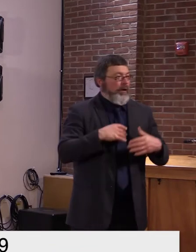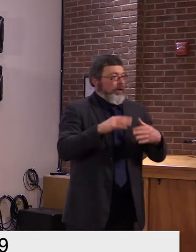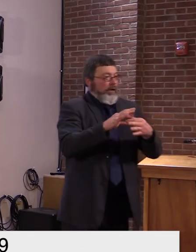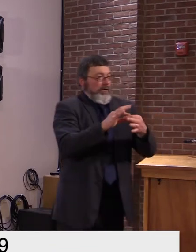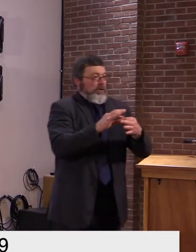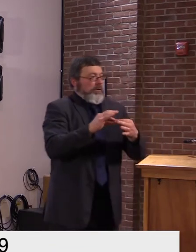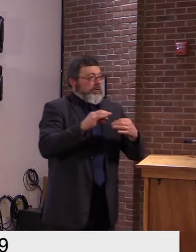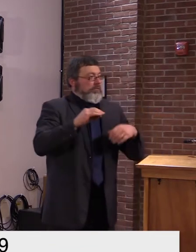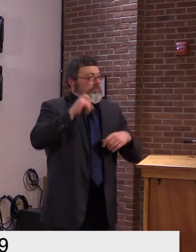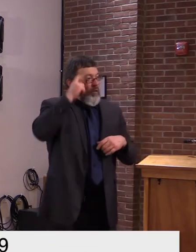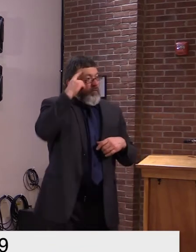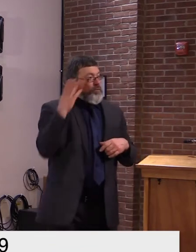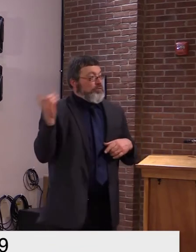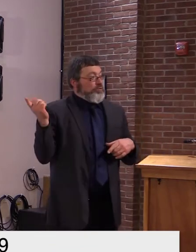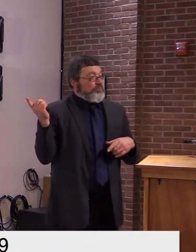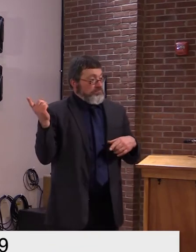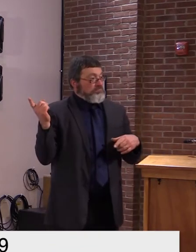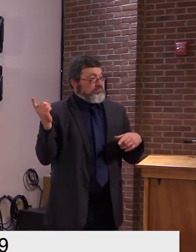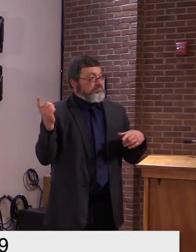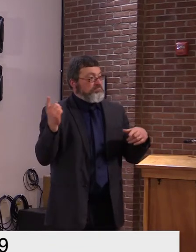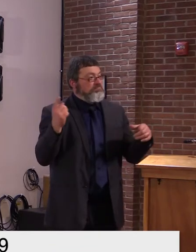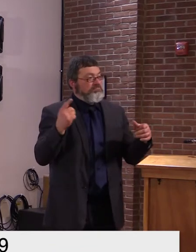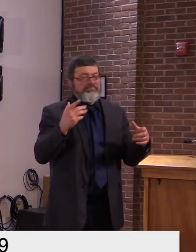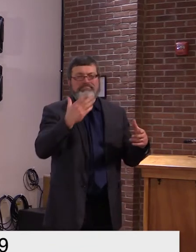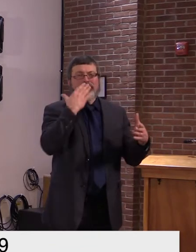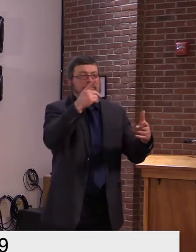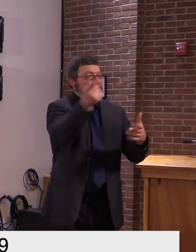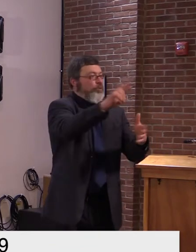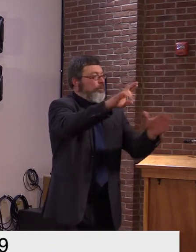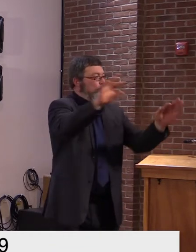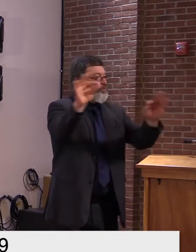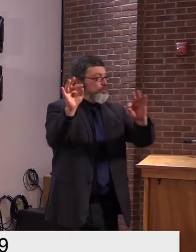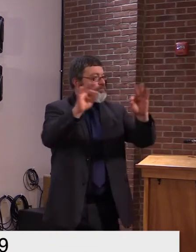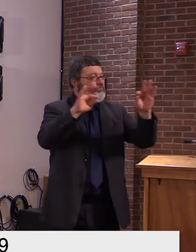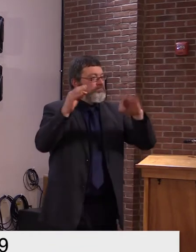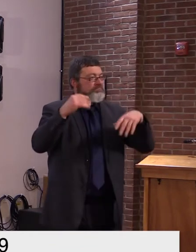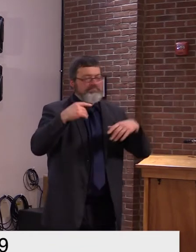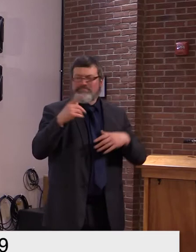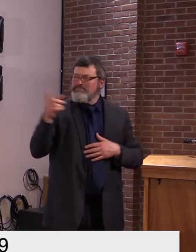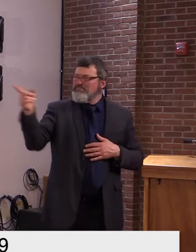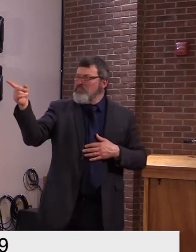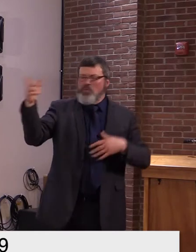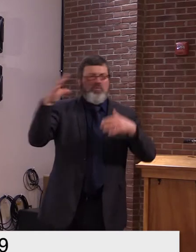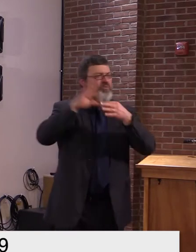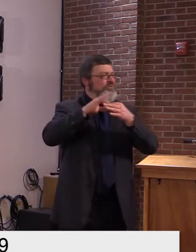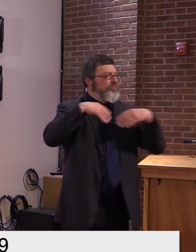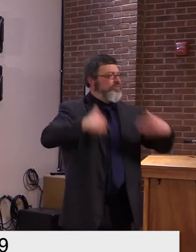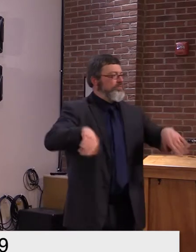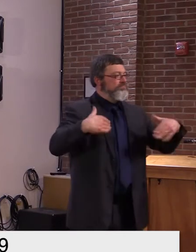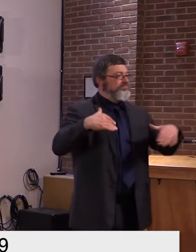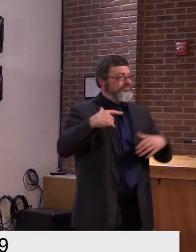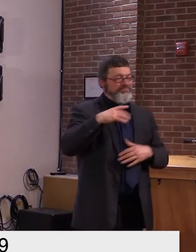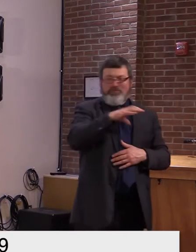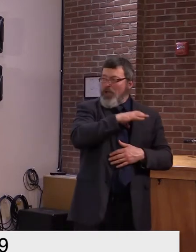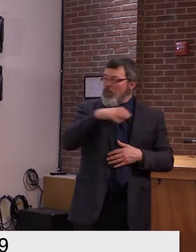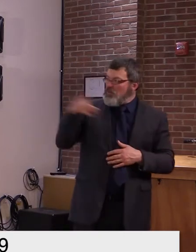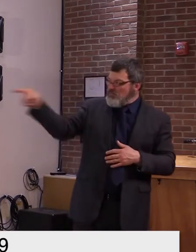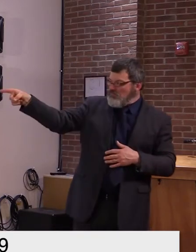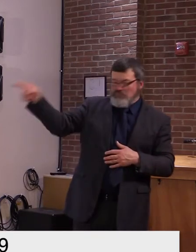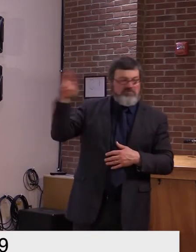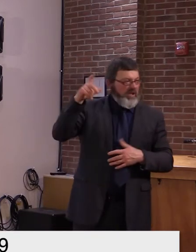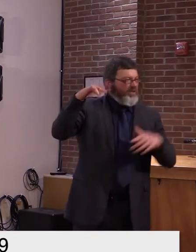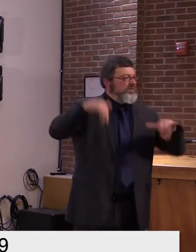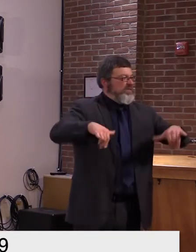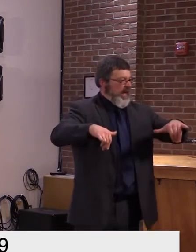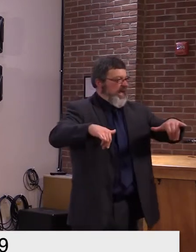Thank you, Dr. Levine, Commissioner Pichek, and Congressman Welch. Congressman Welch will be here for those on the phone, so any questions you might